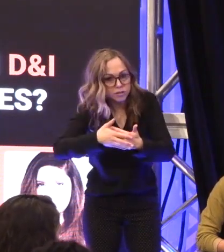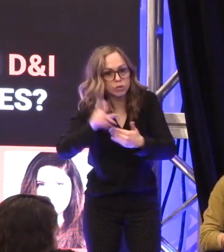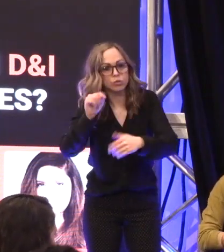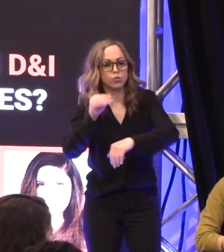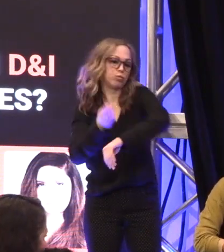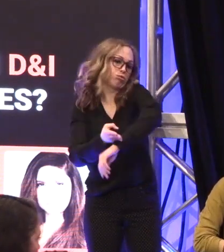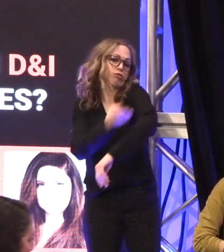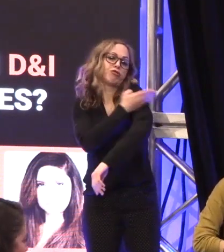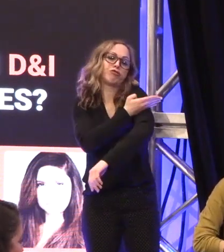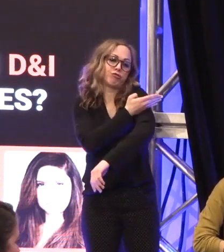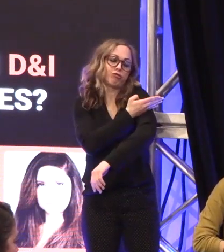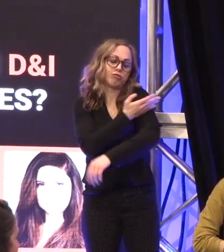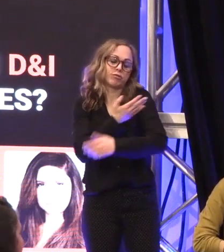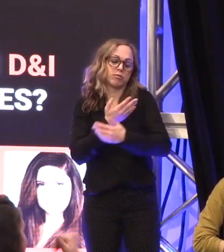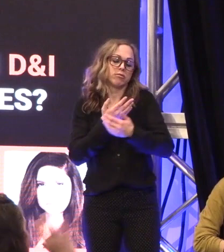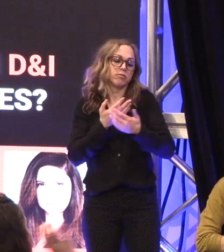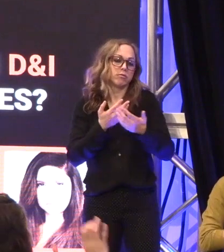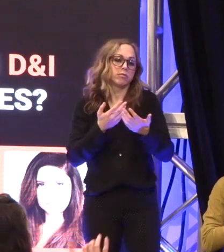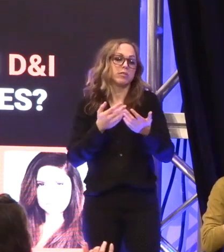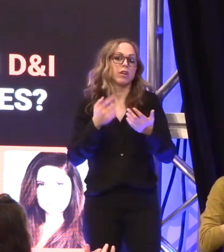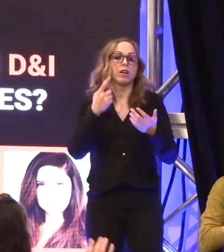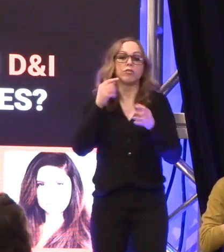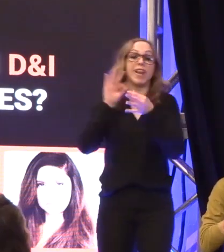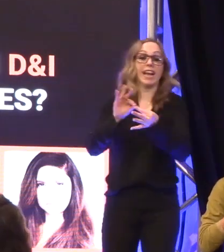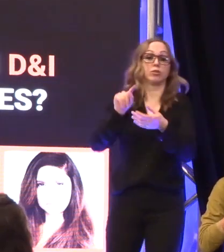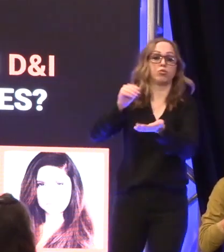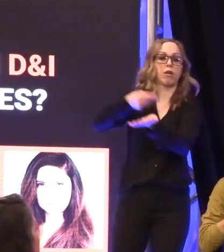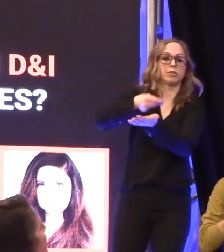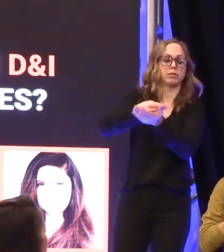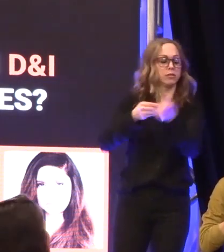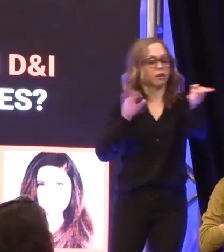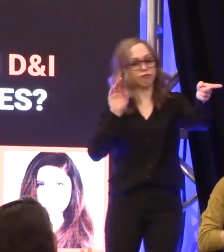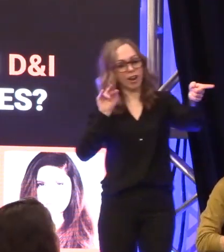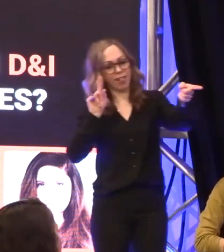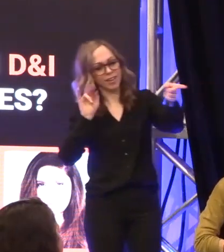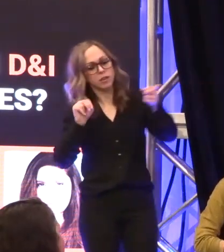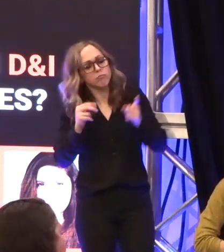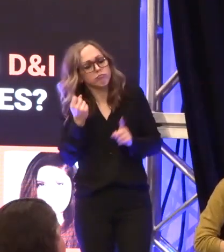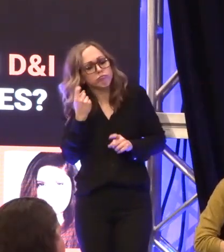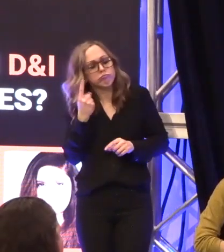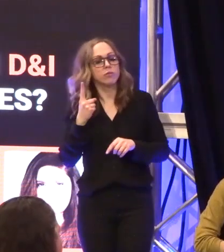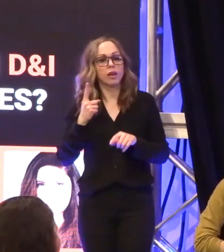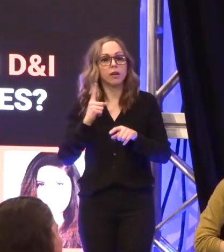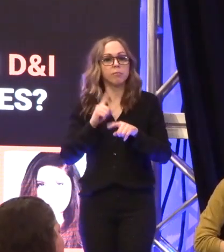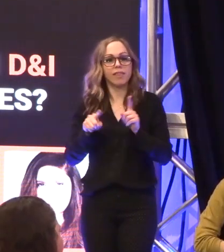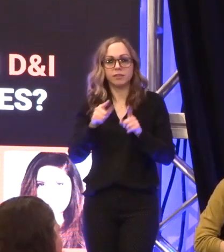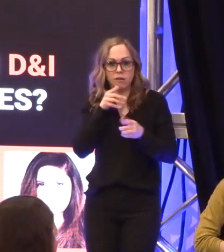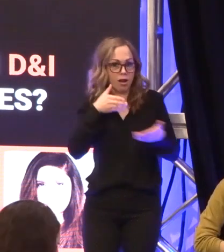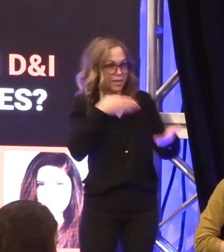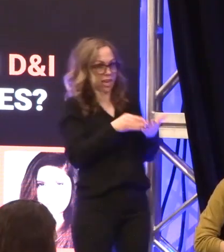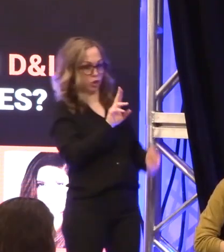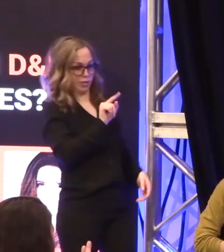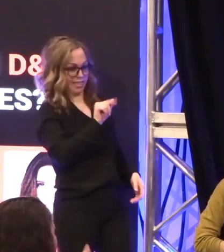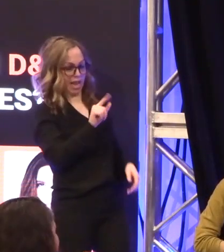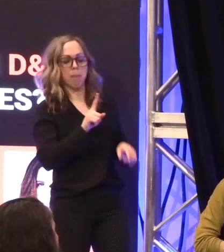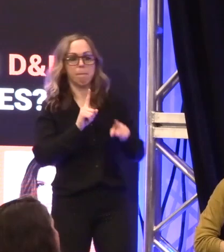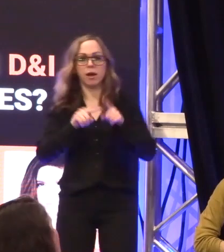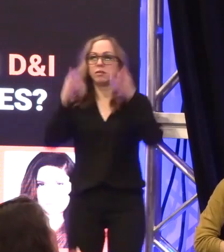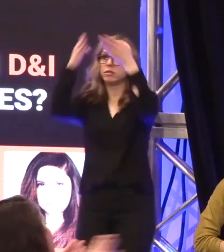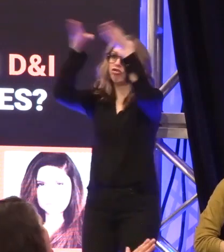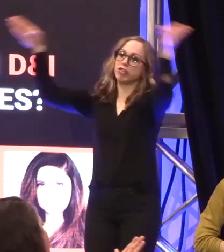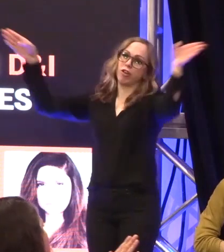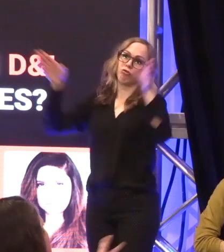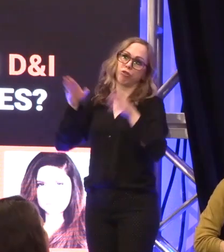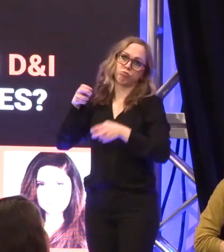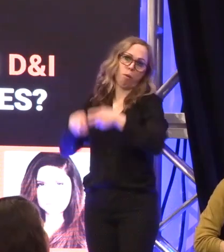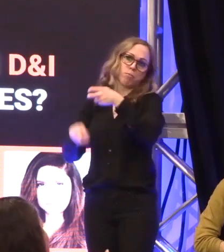that a better picture with respect to compensation. Right. I guess my point is, and this is obviously not limited to UTA, but it's a broader problem in the